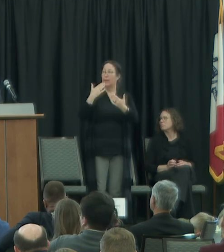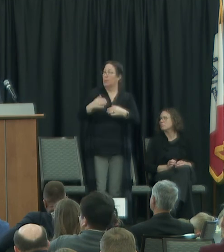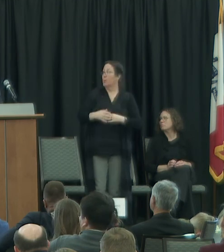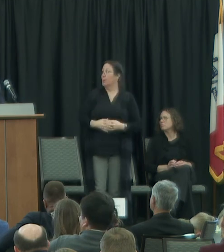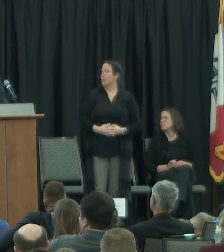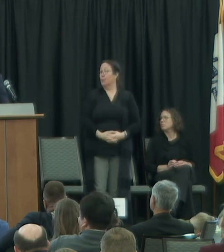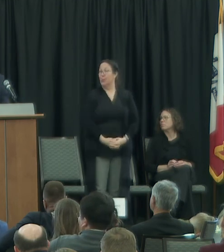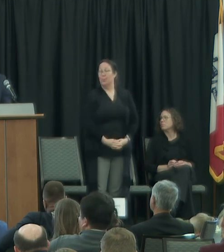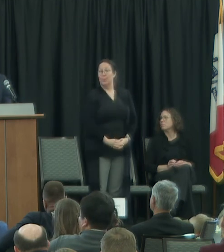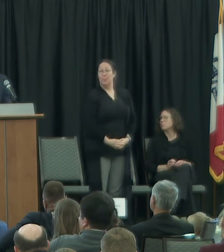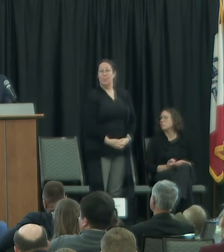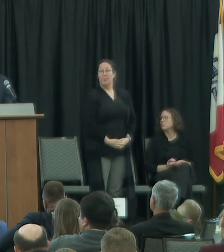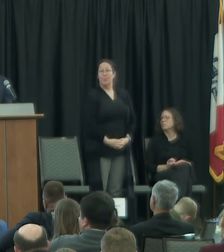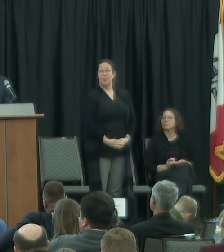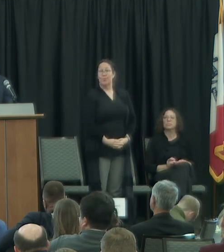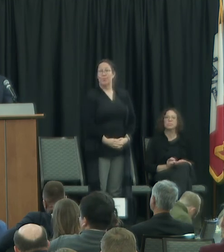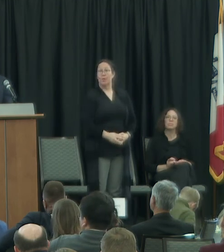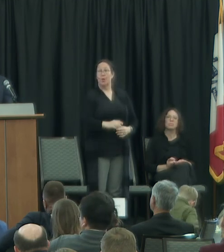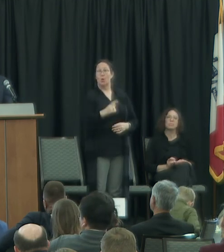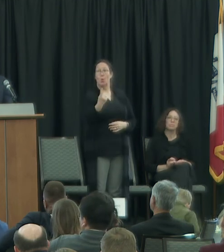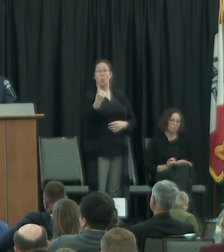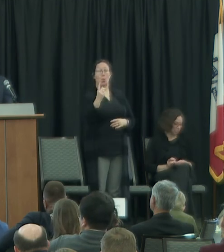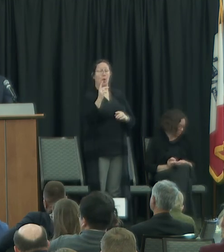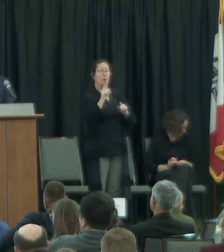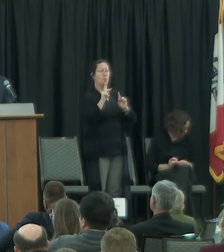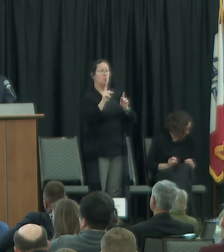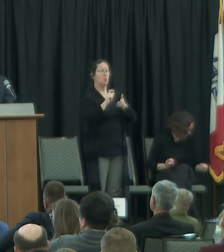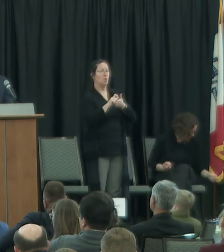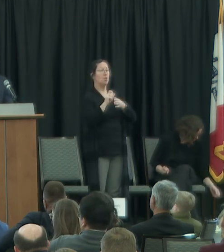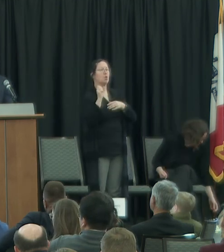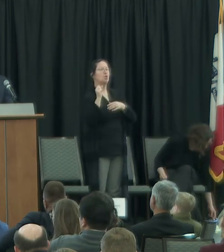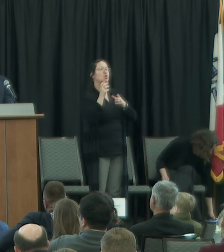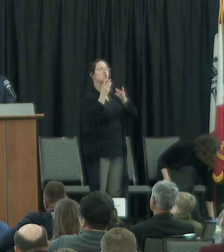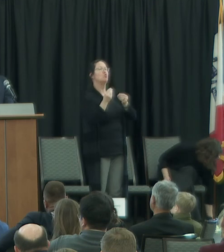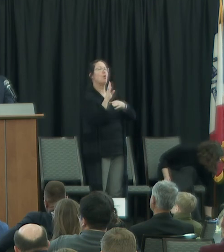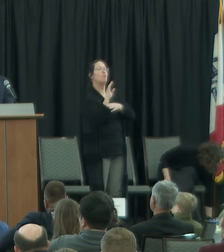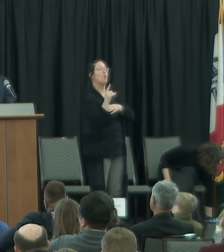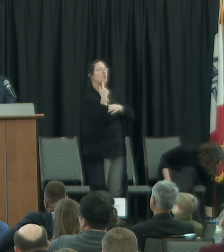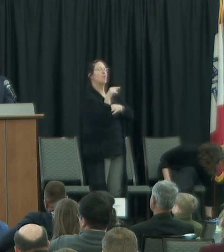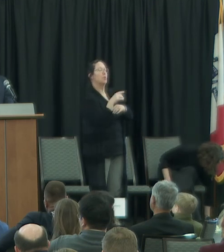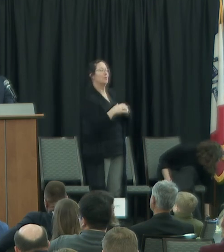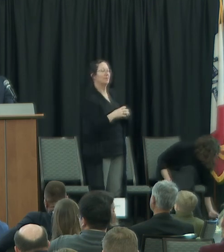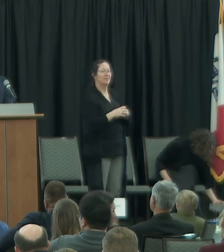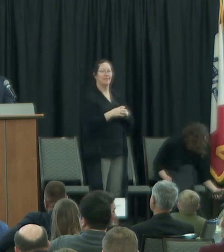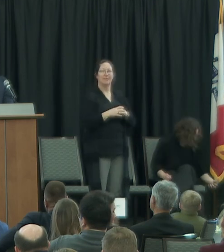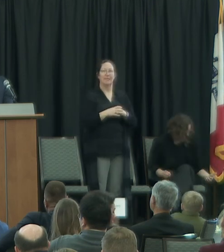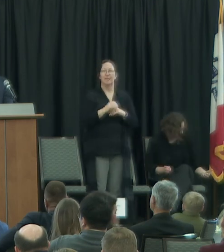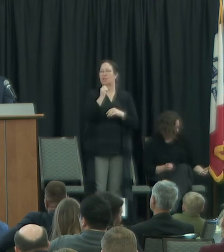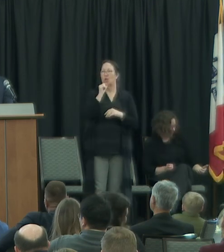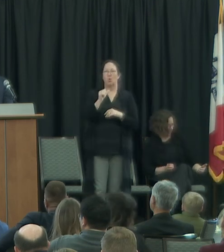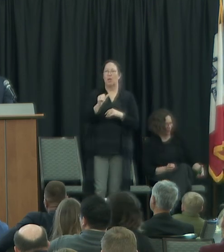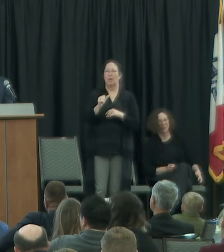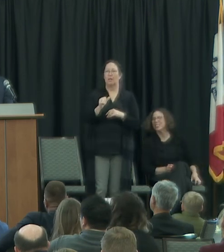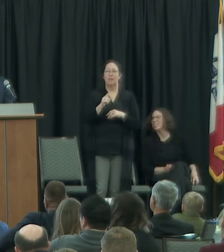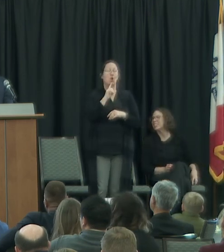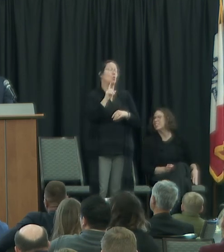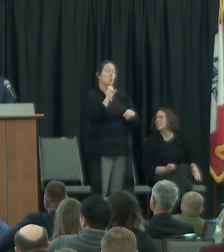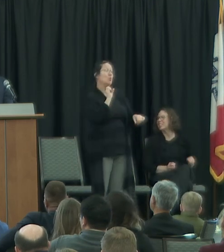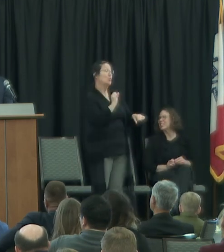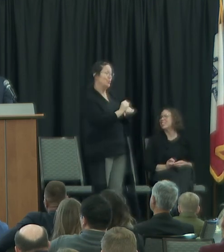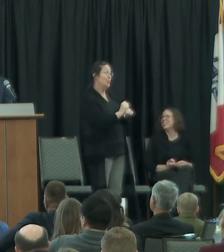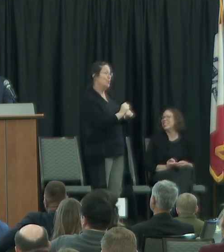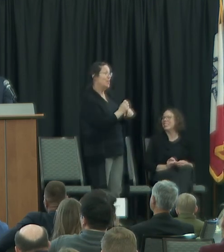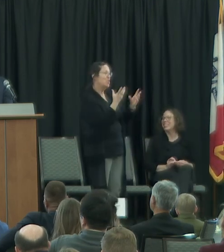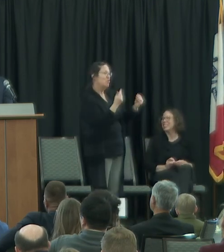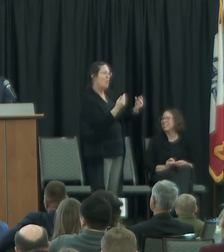much. Someone graciously wrote, "Here's a softball for you." So it's not going to be one. No, I think it really is. Okay. We'll